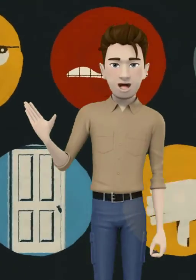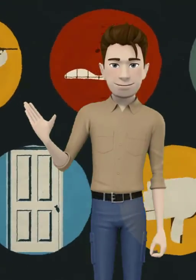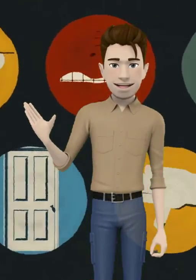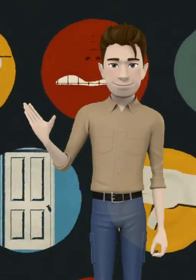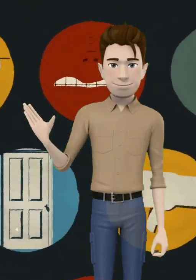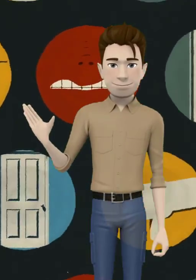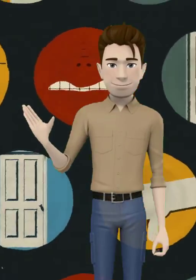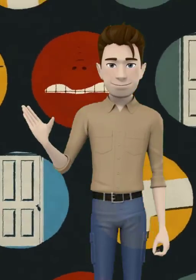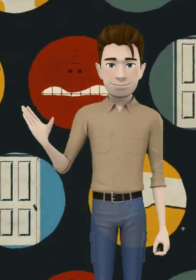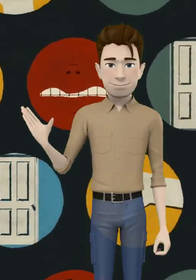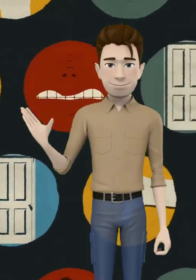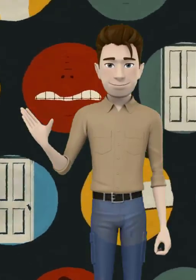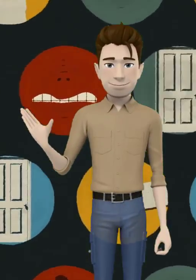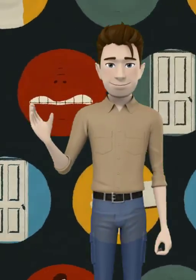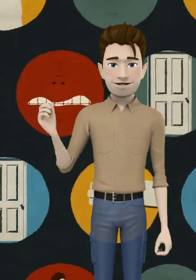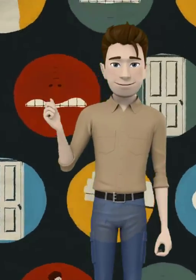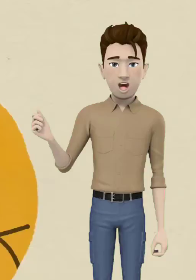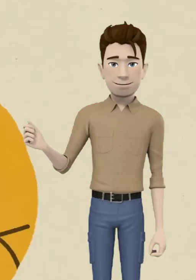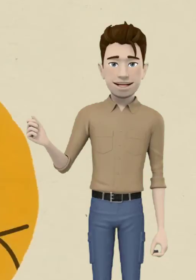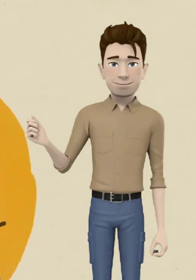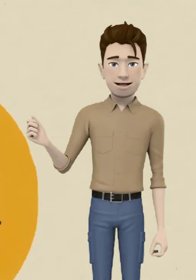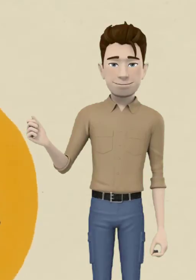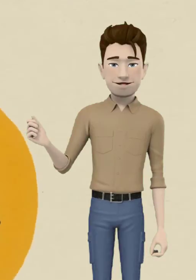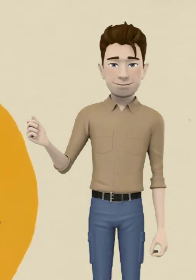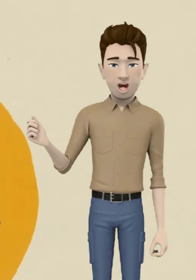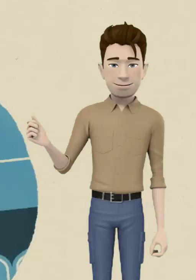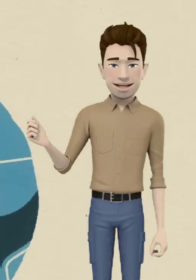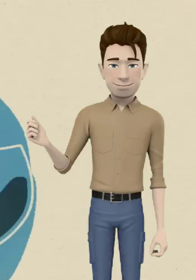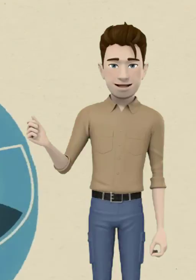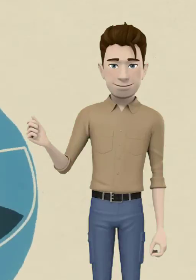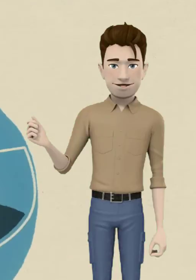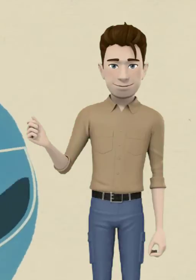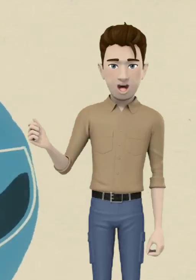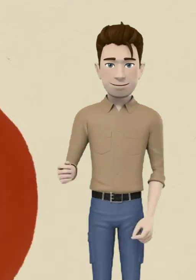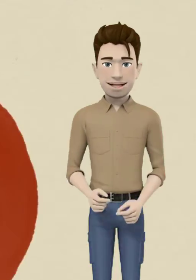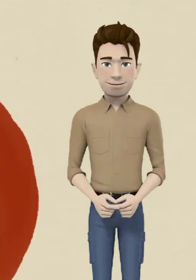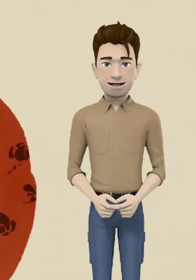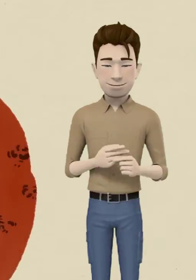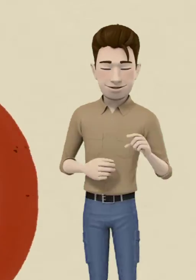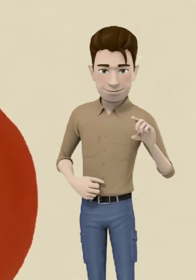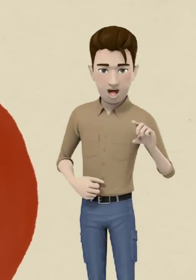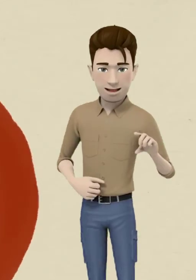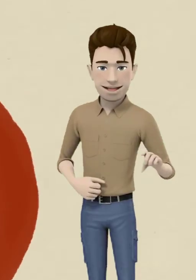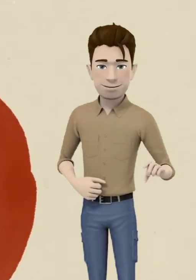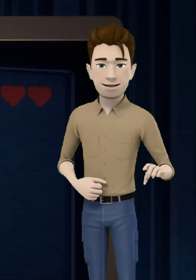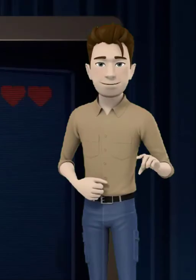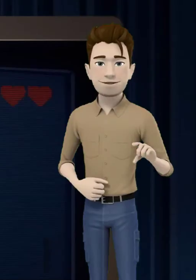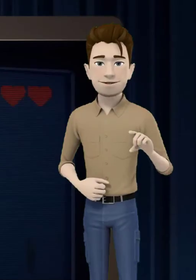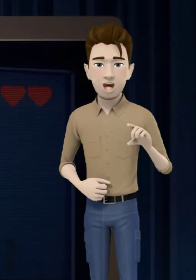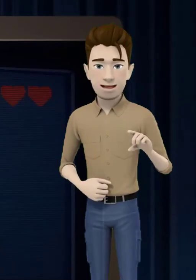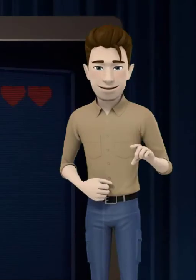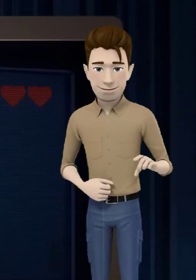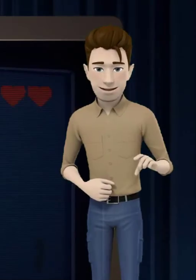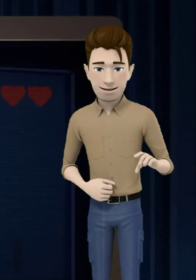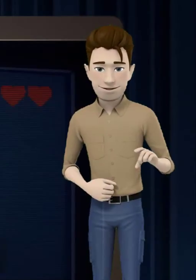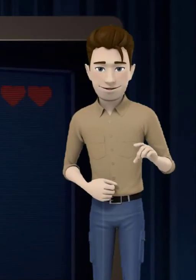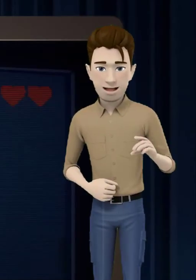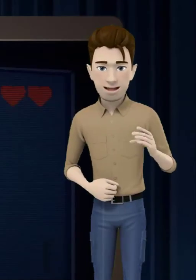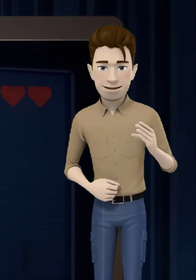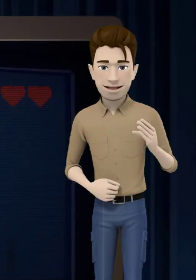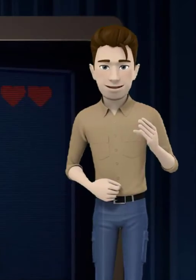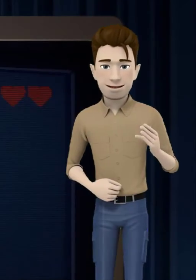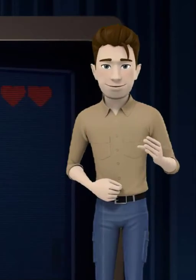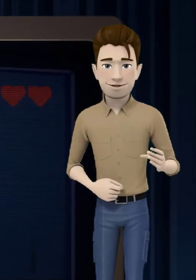have factored in from the outset, it would work. We'd get a kiss, we'd make a friend, we'd get a raise. The road to greater